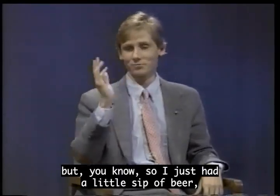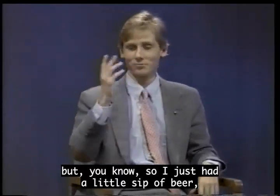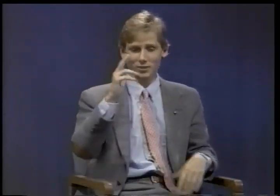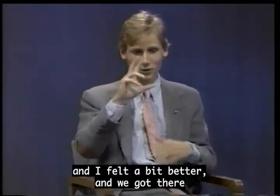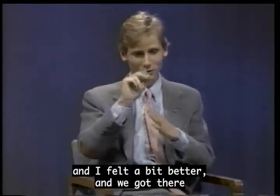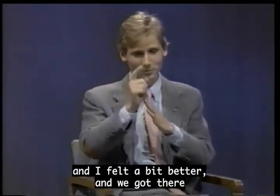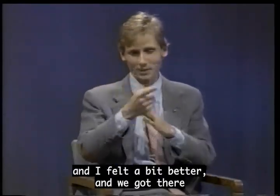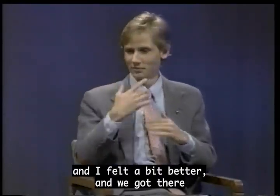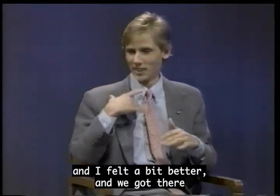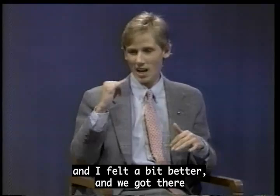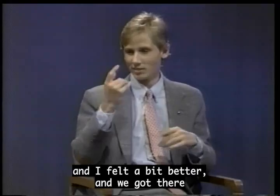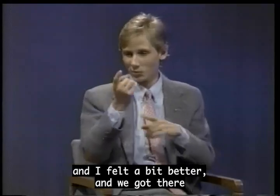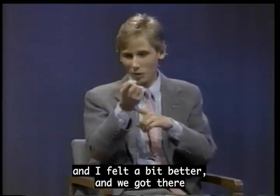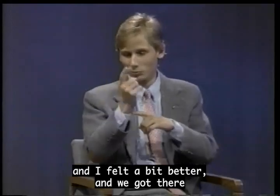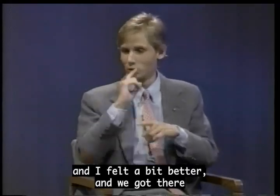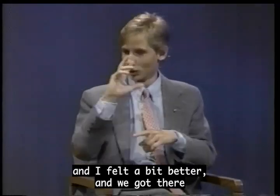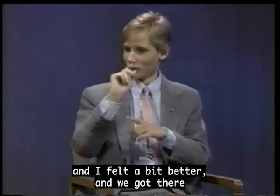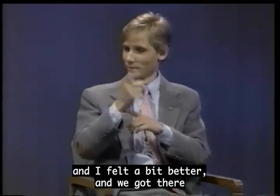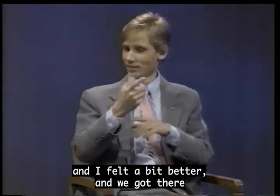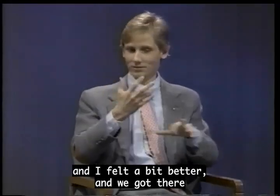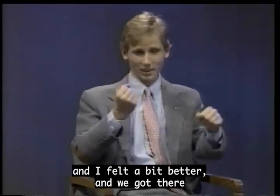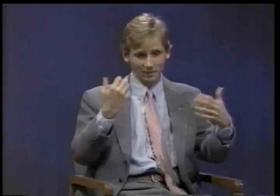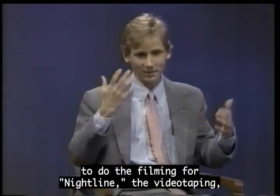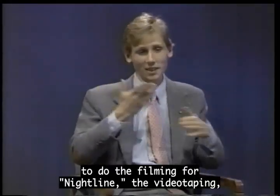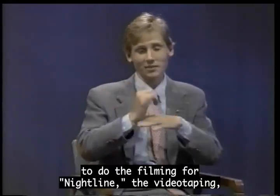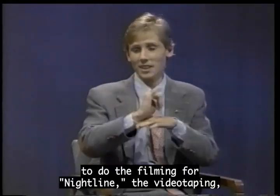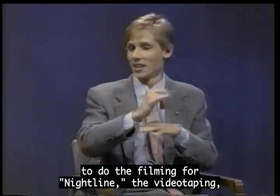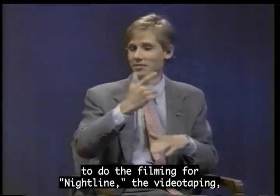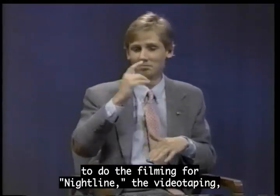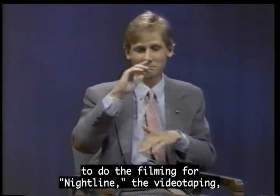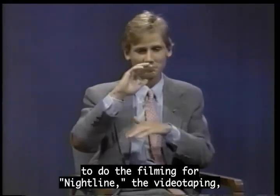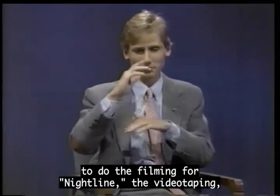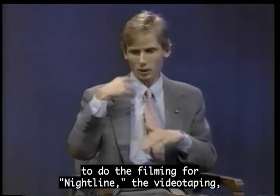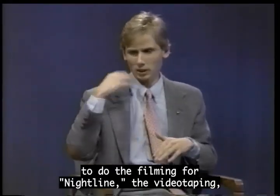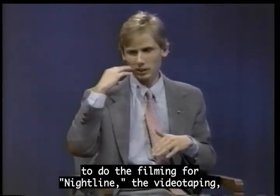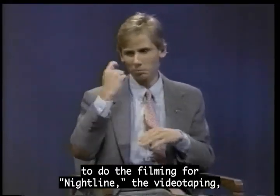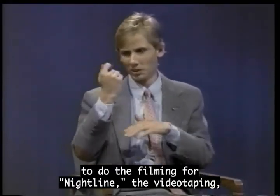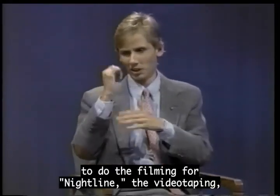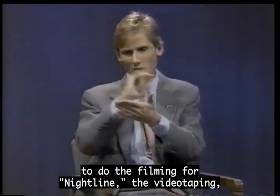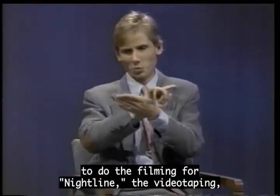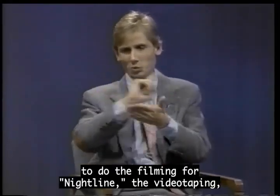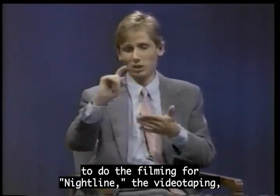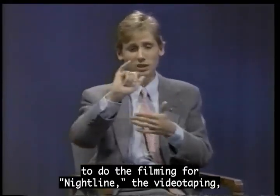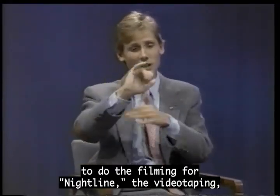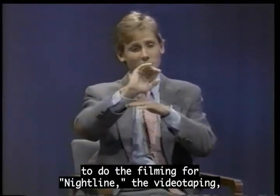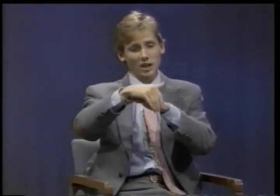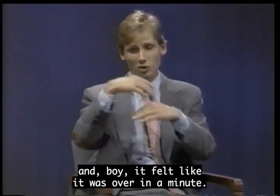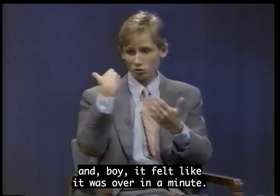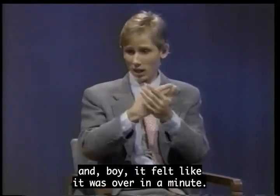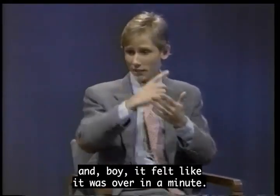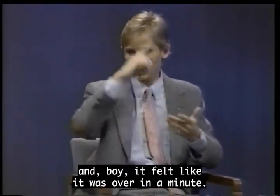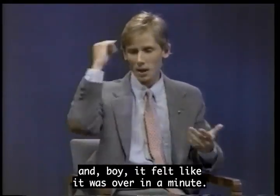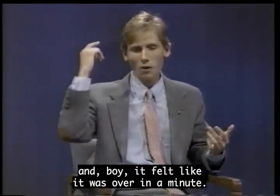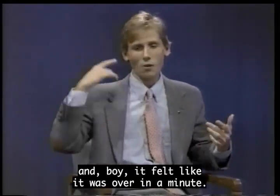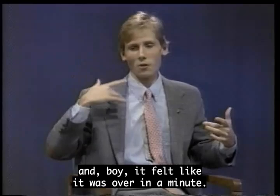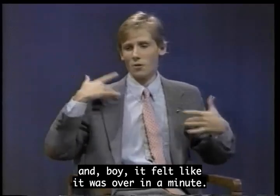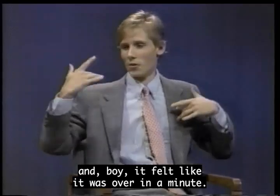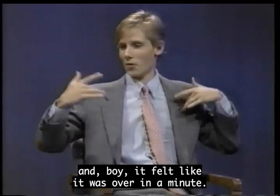the filming for Nightlife, the videotaping, and boy, it felt like it was over in a minute. It just felt like it went that quickly.